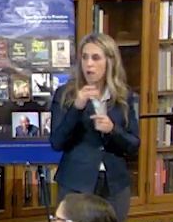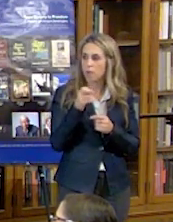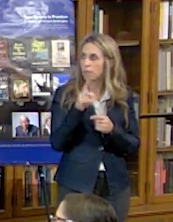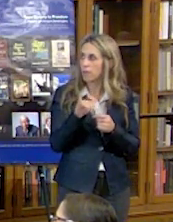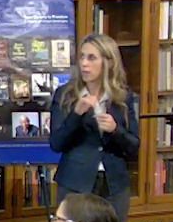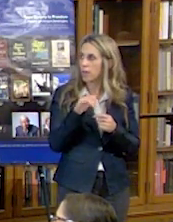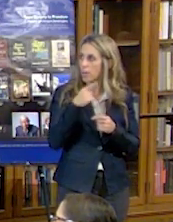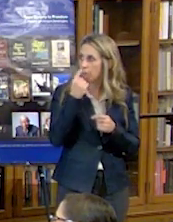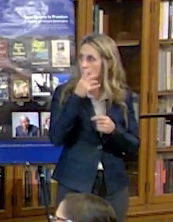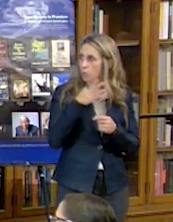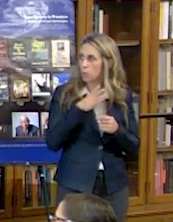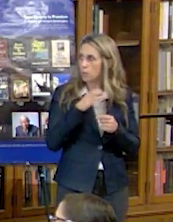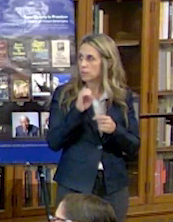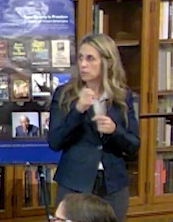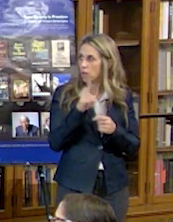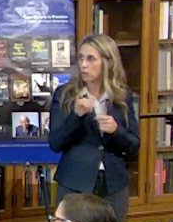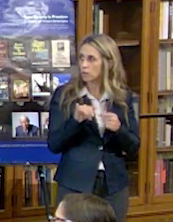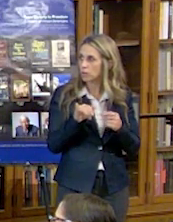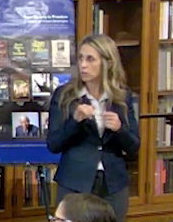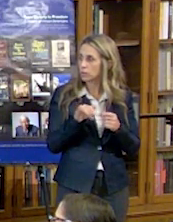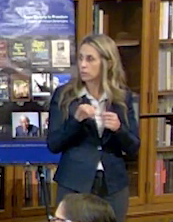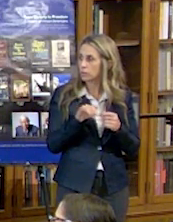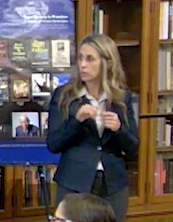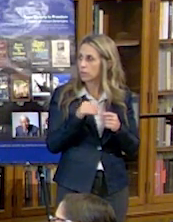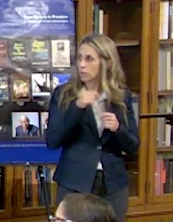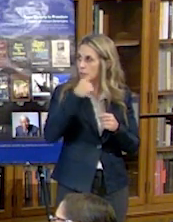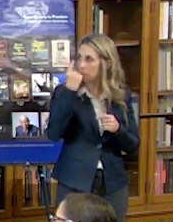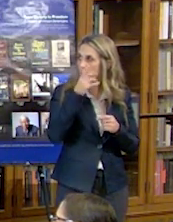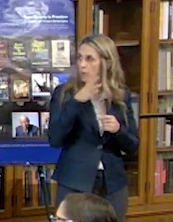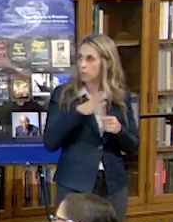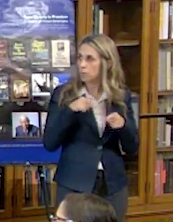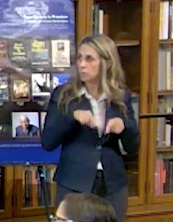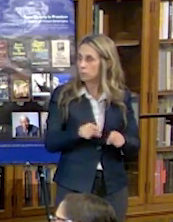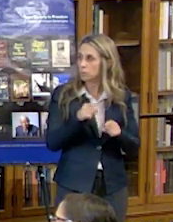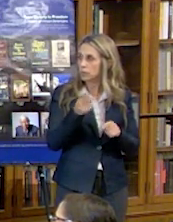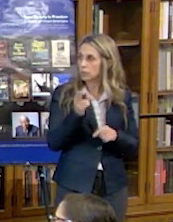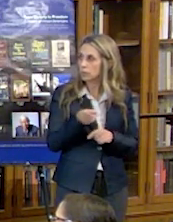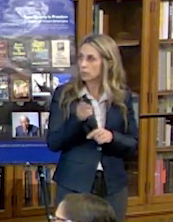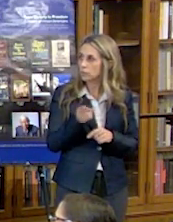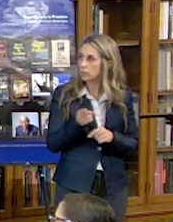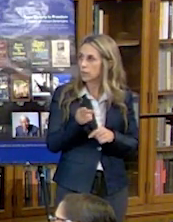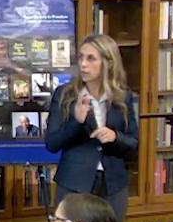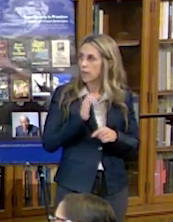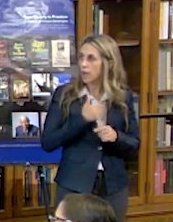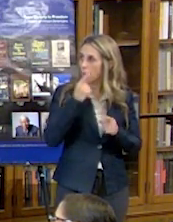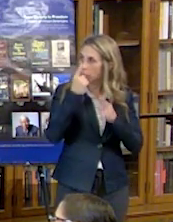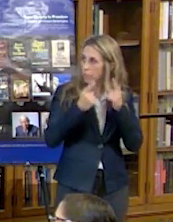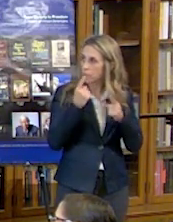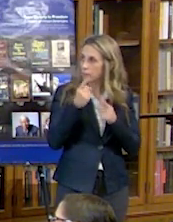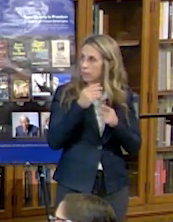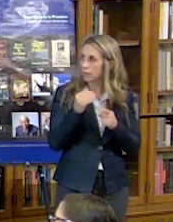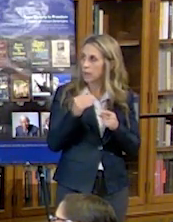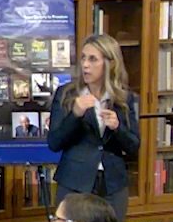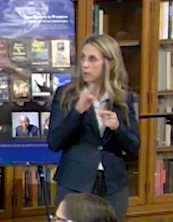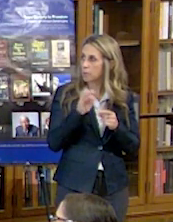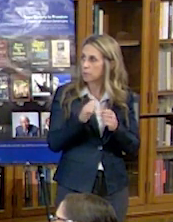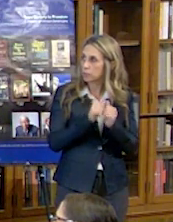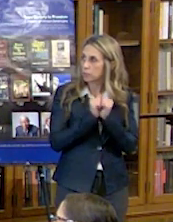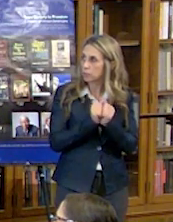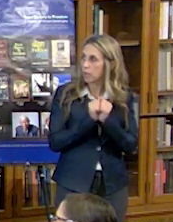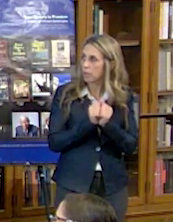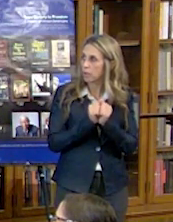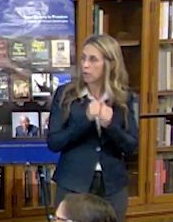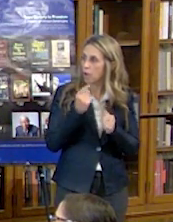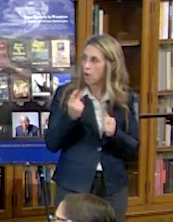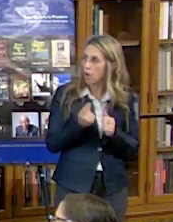black woman scholar Ms tape because for black women during history our thinking and being together